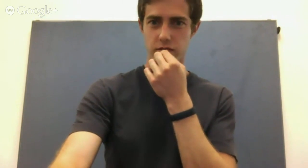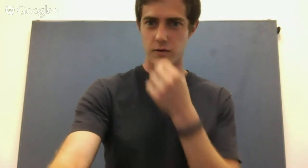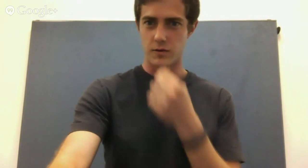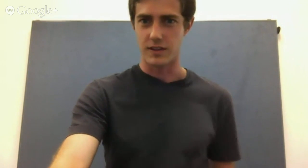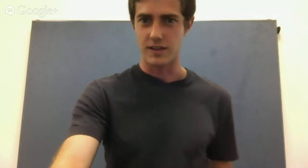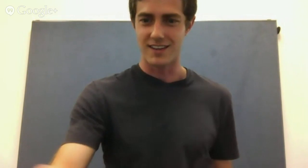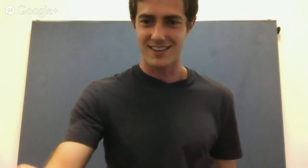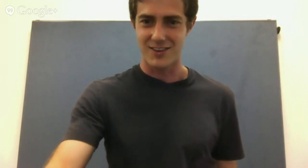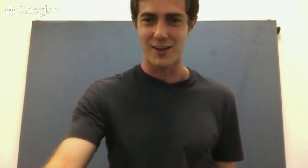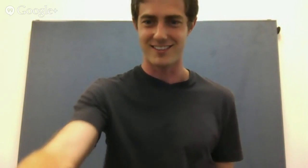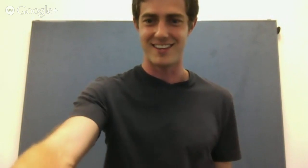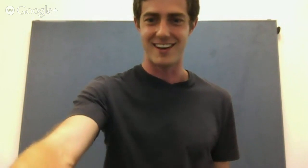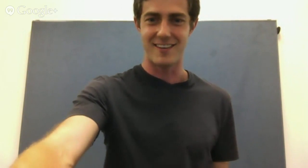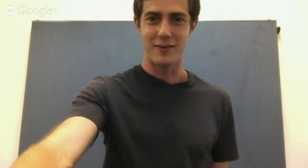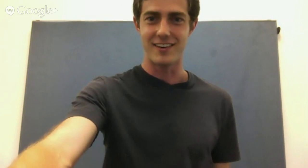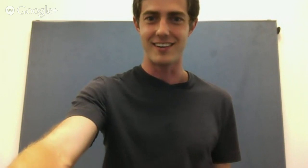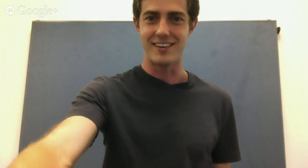review the gloss that I've already done.